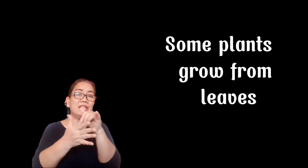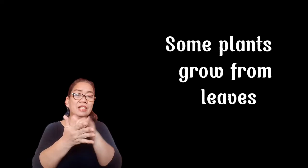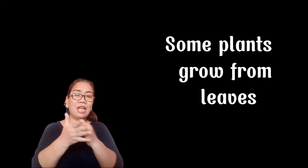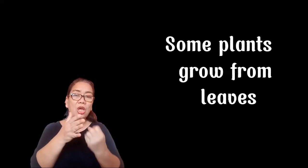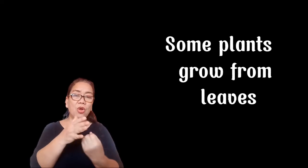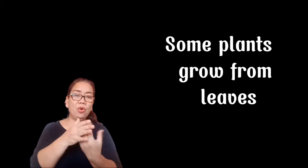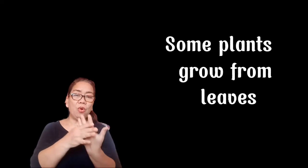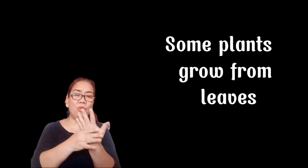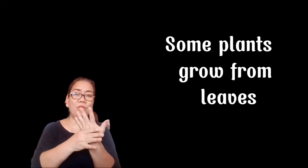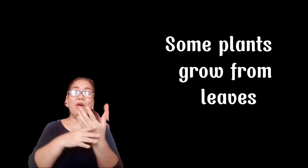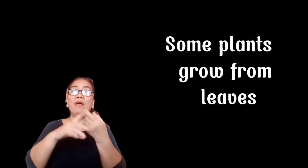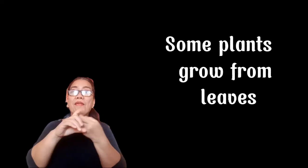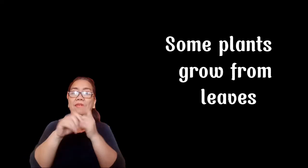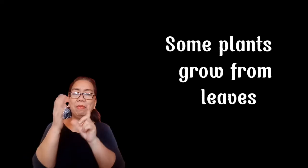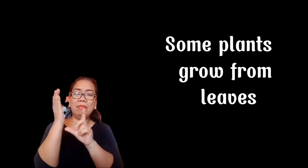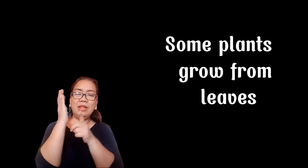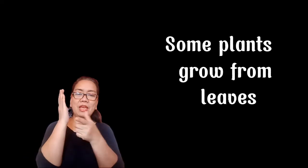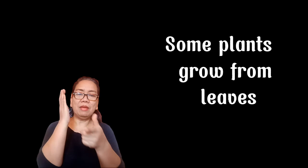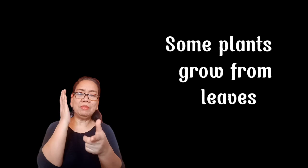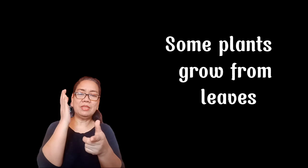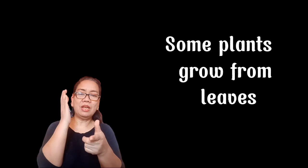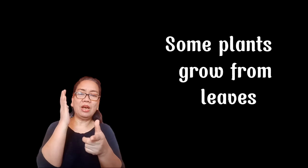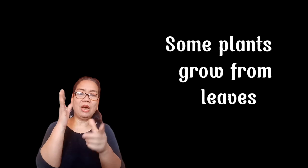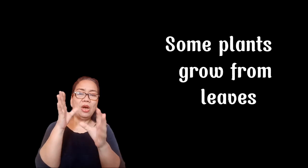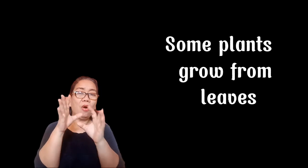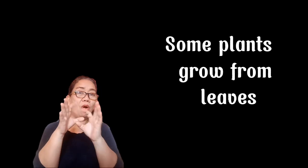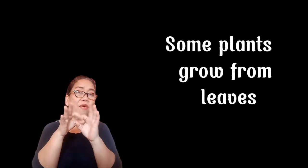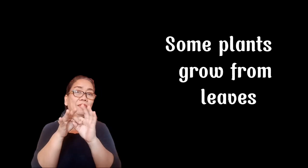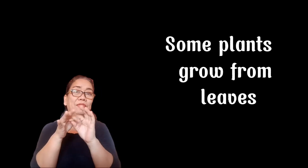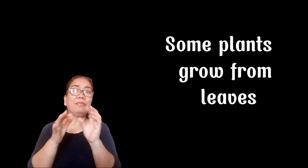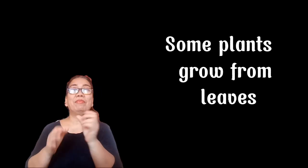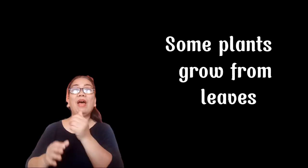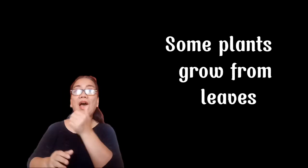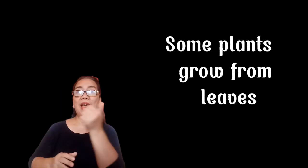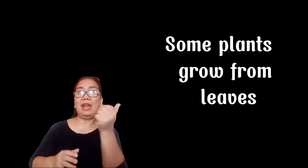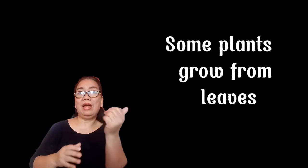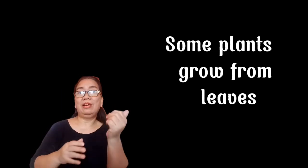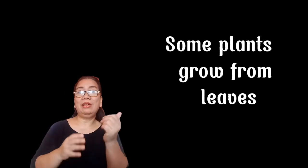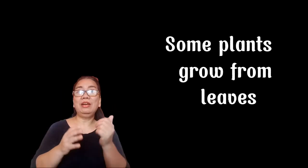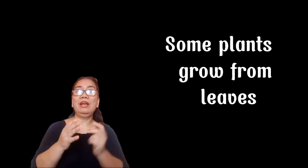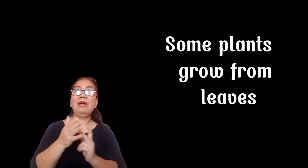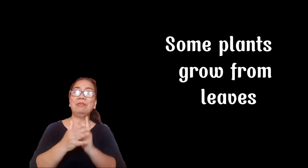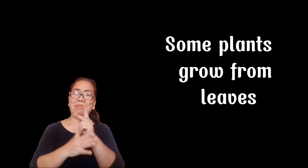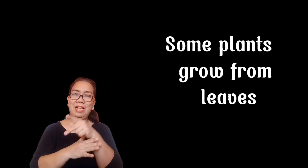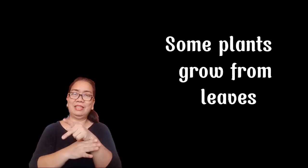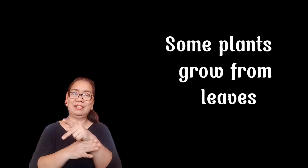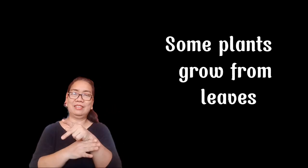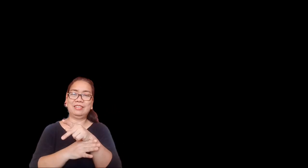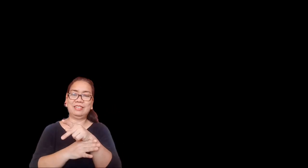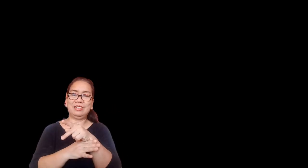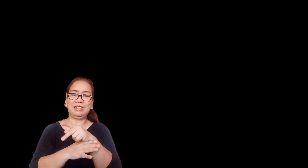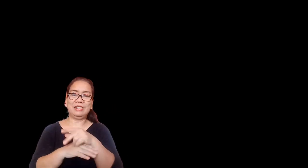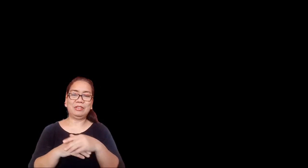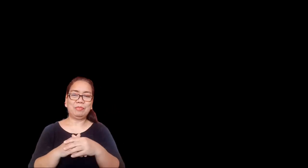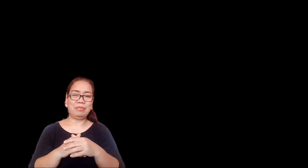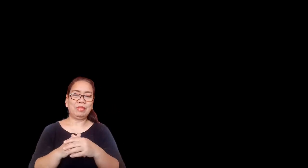Plants that grow from leaves of another plant.